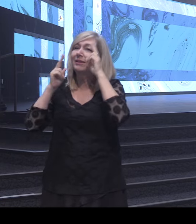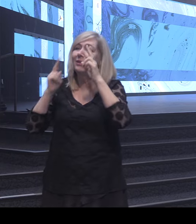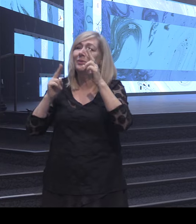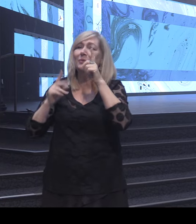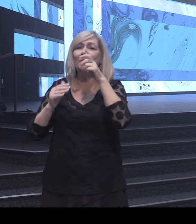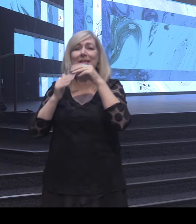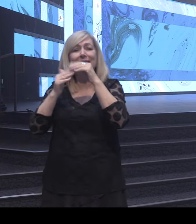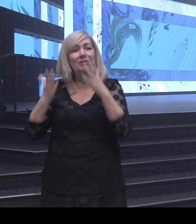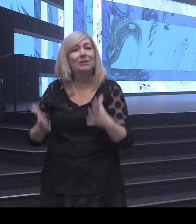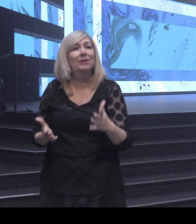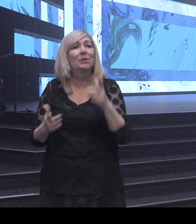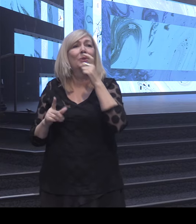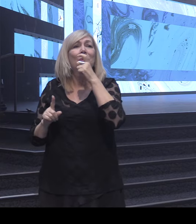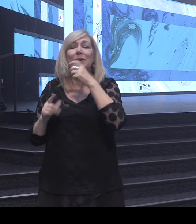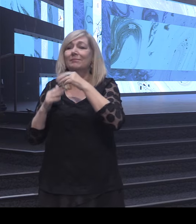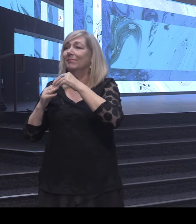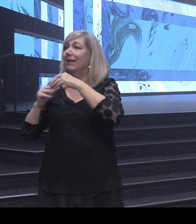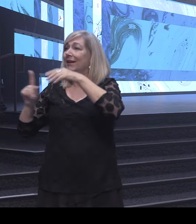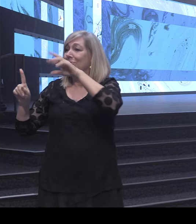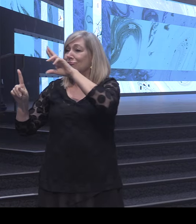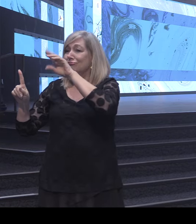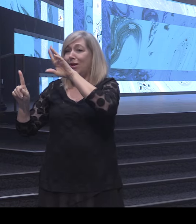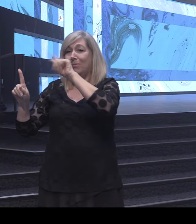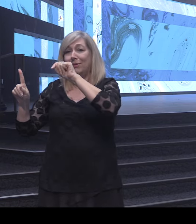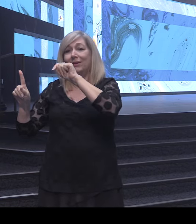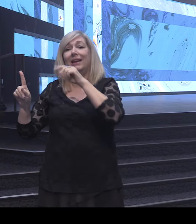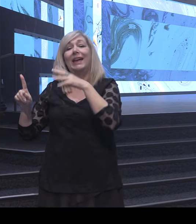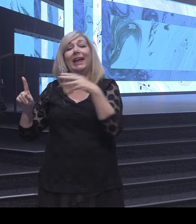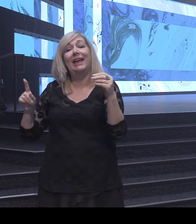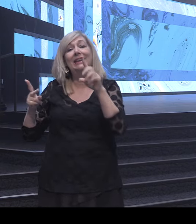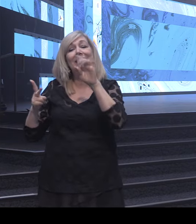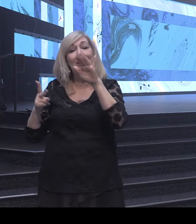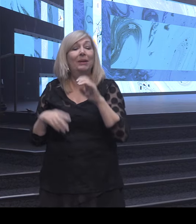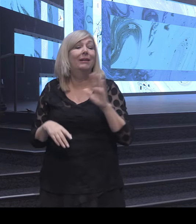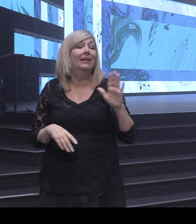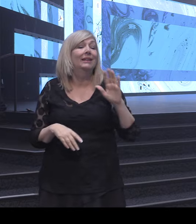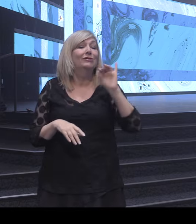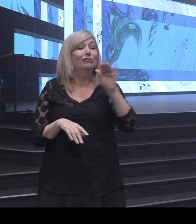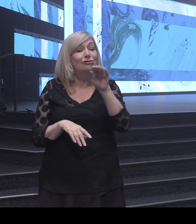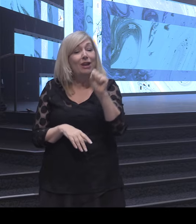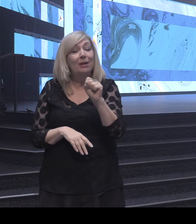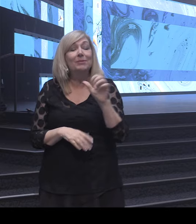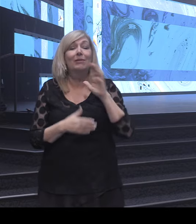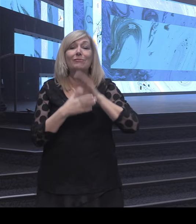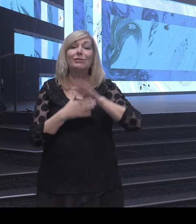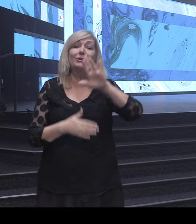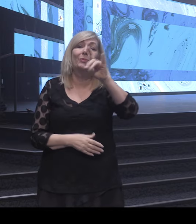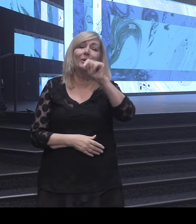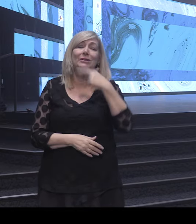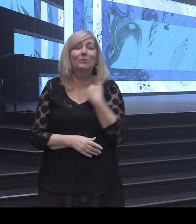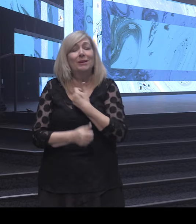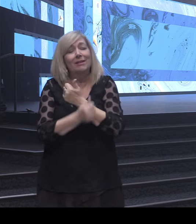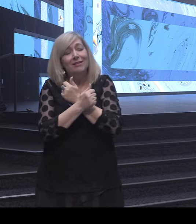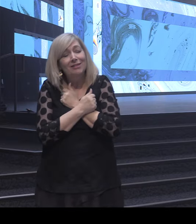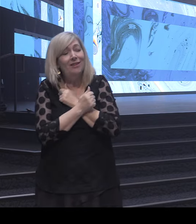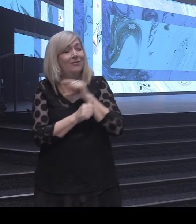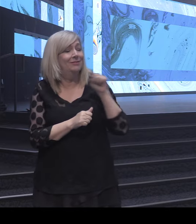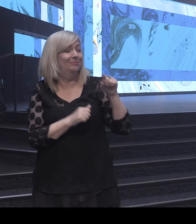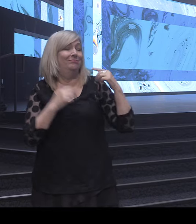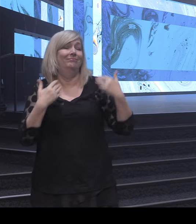of the house, the father and mother of the house, Pastor Robert and Debbie, Pastor James and Bridget. We love you guys so much.